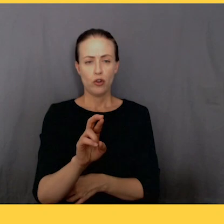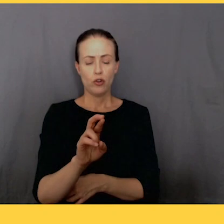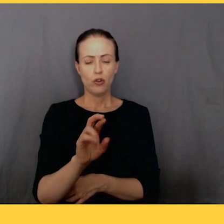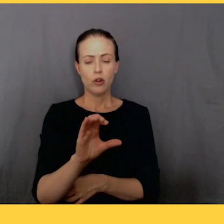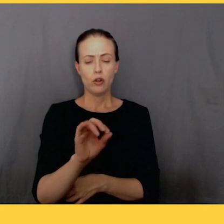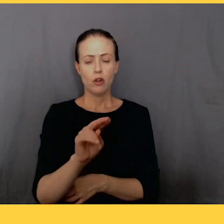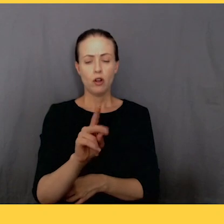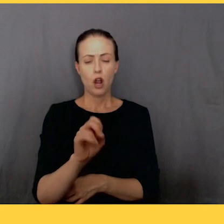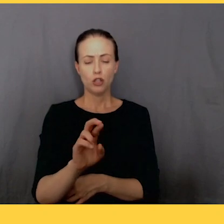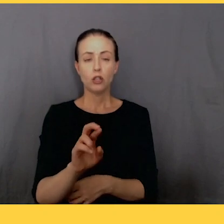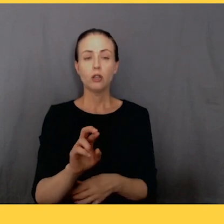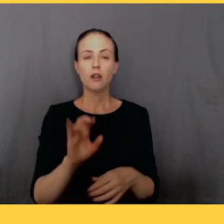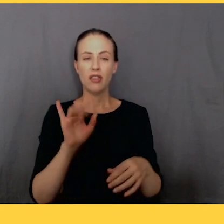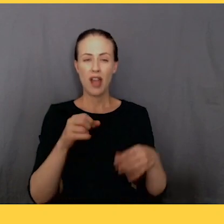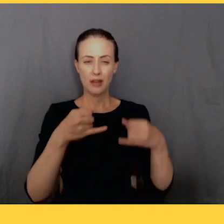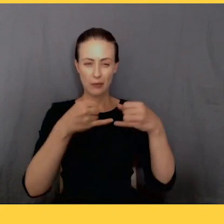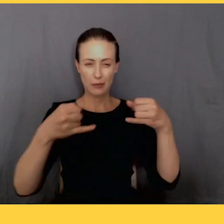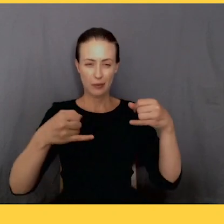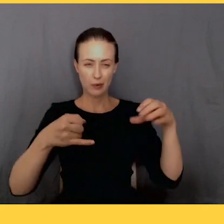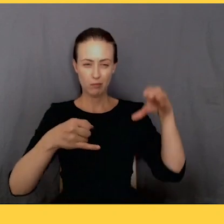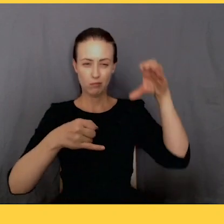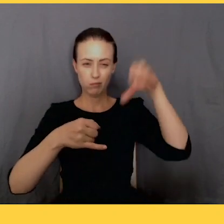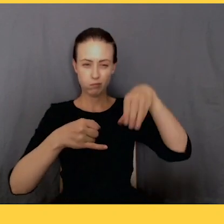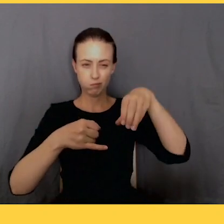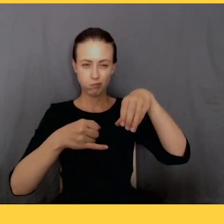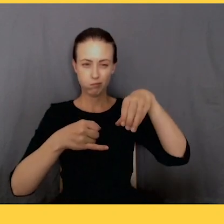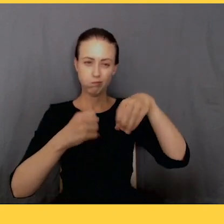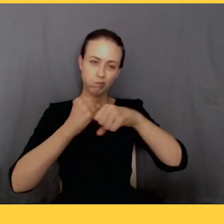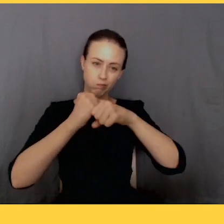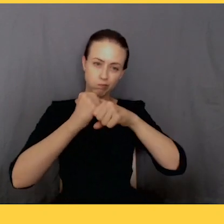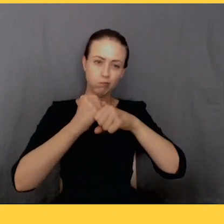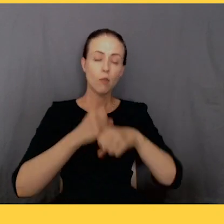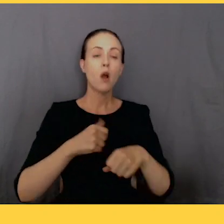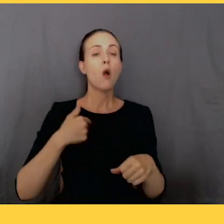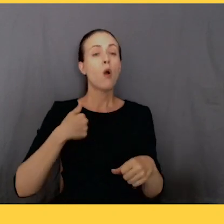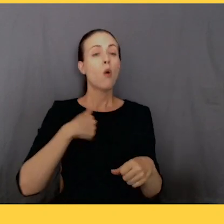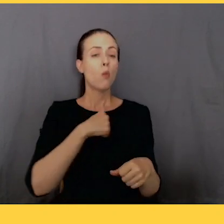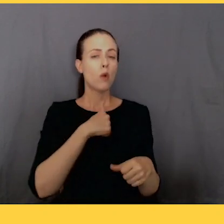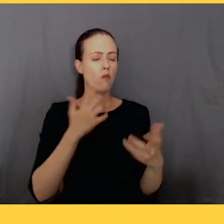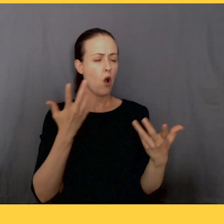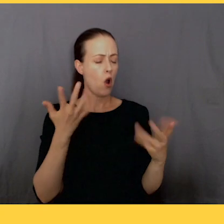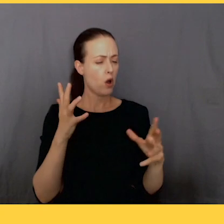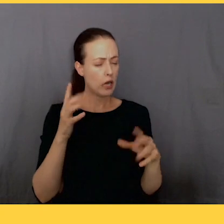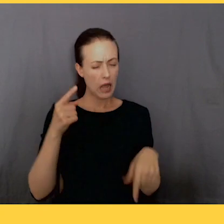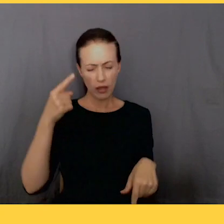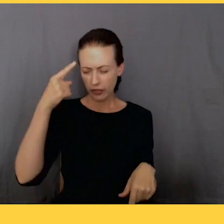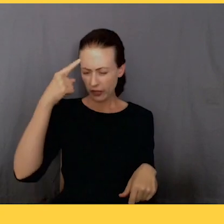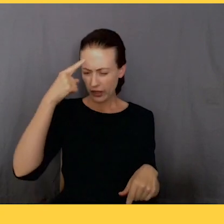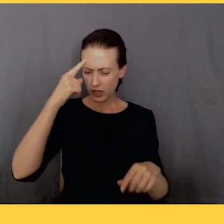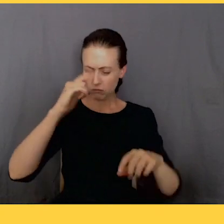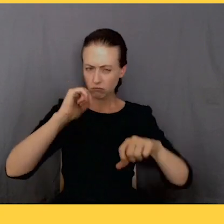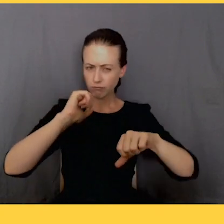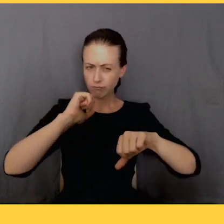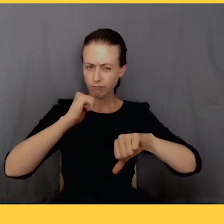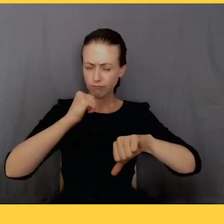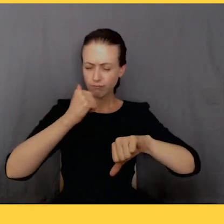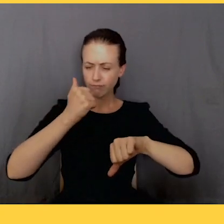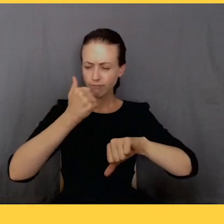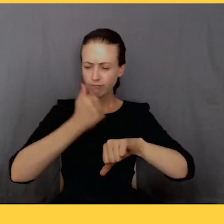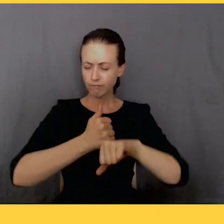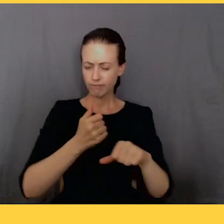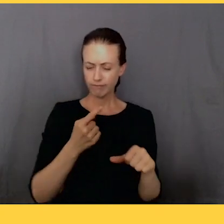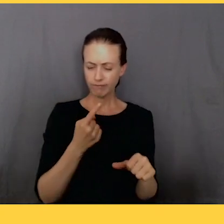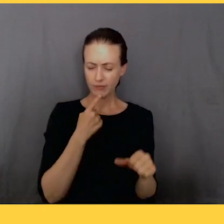of system hardening measures. We have installed, I think, what was the number I referenced